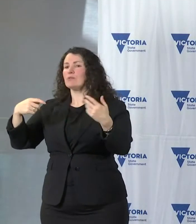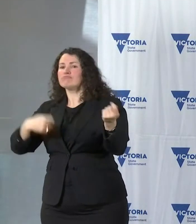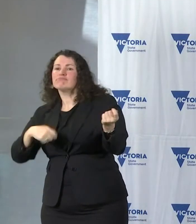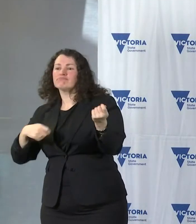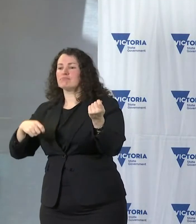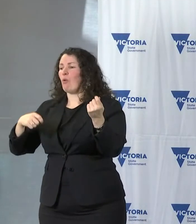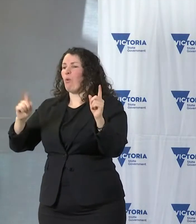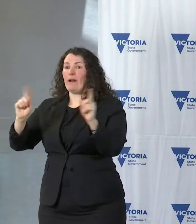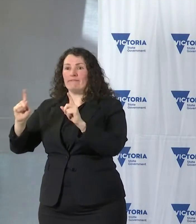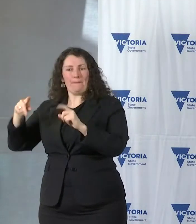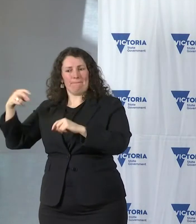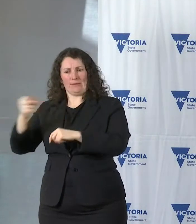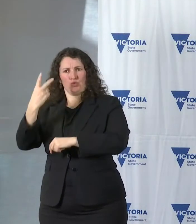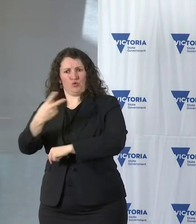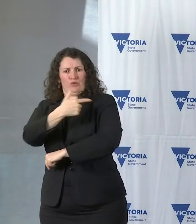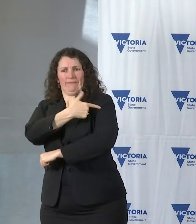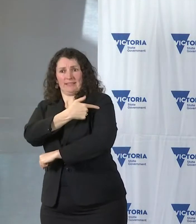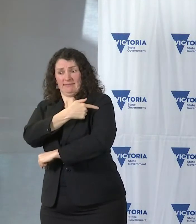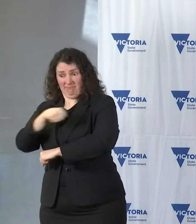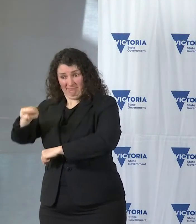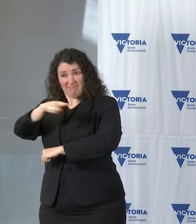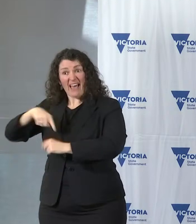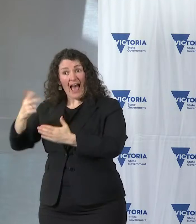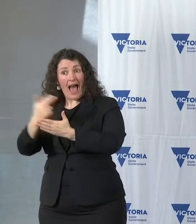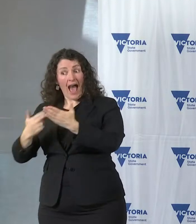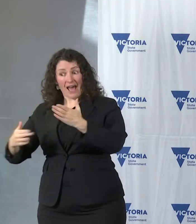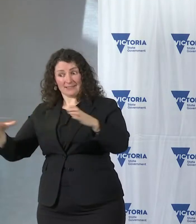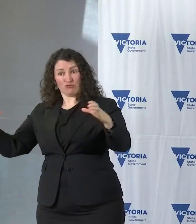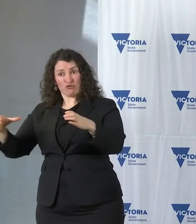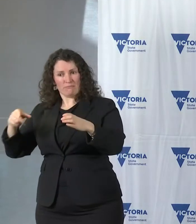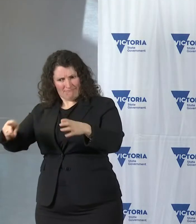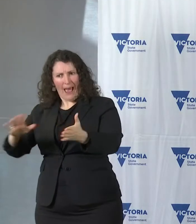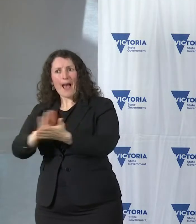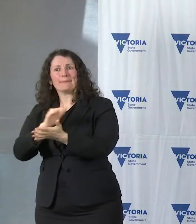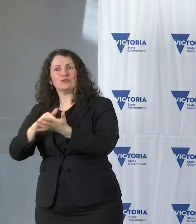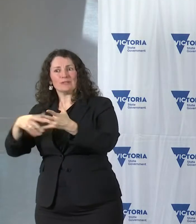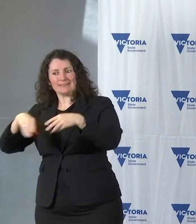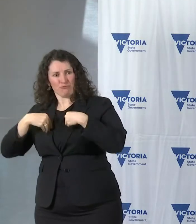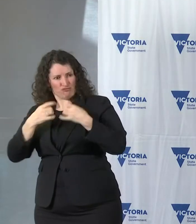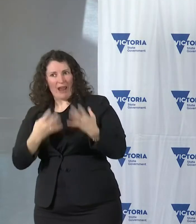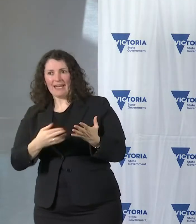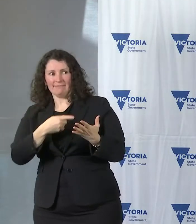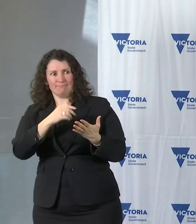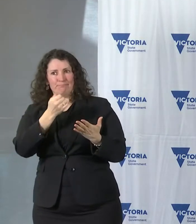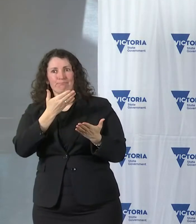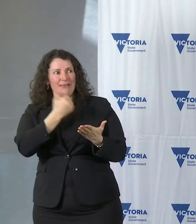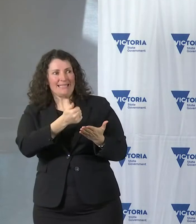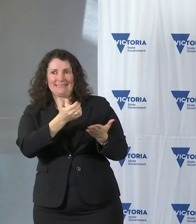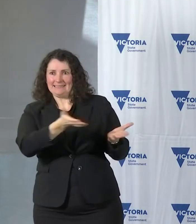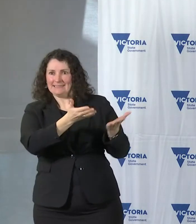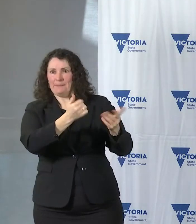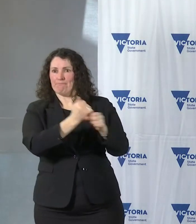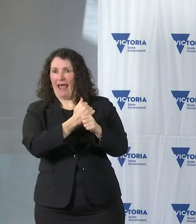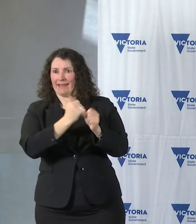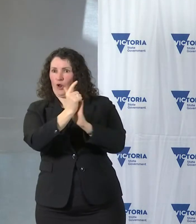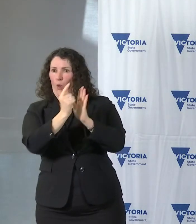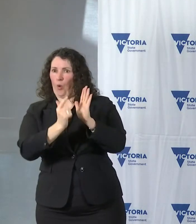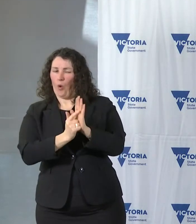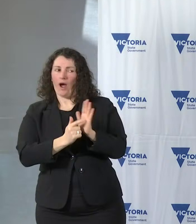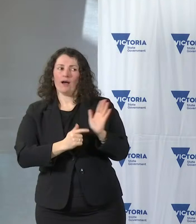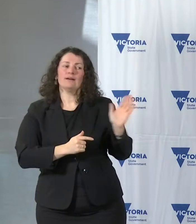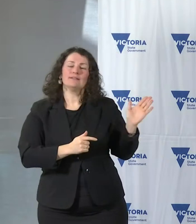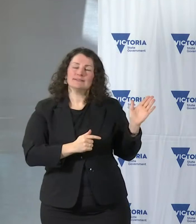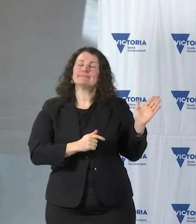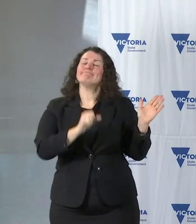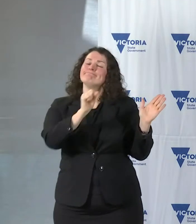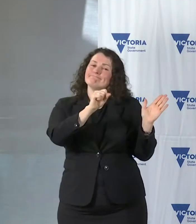need to have a system of verifiable processes that give venue